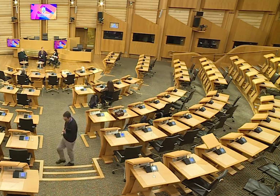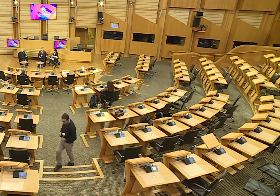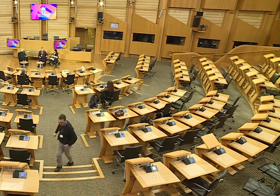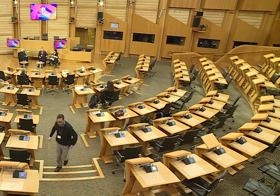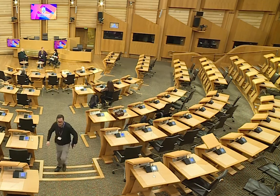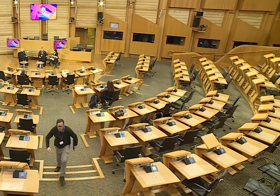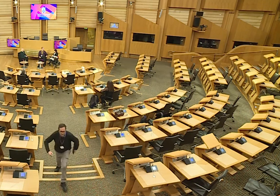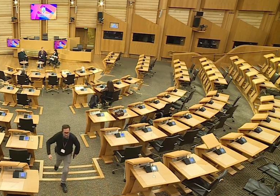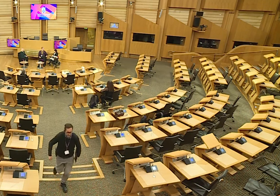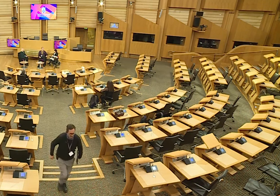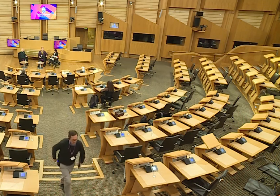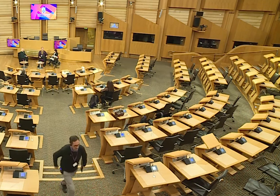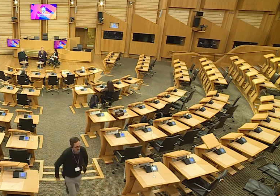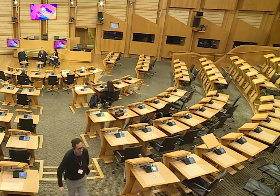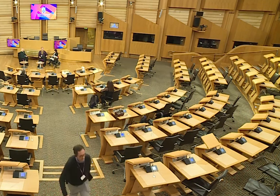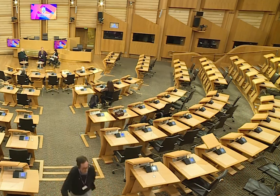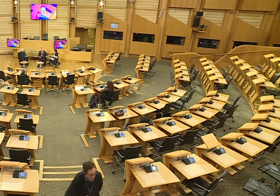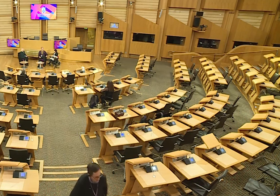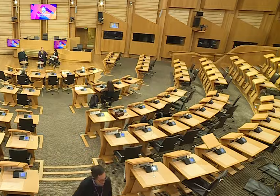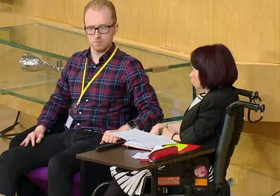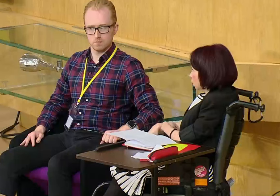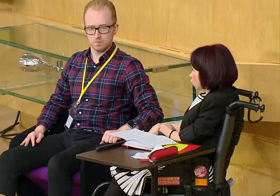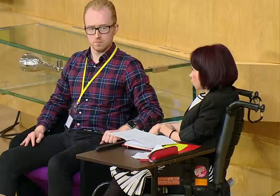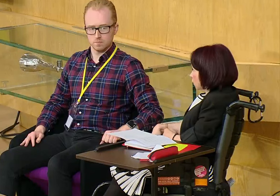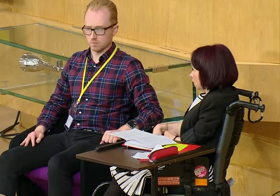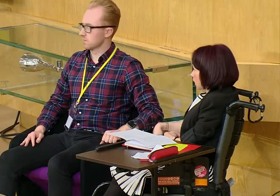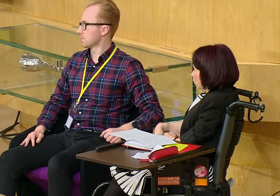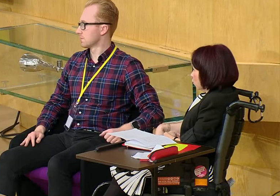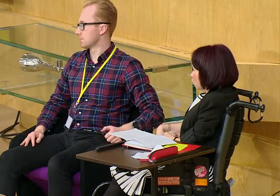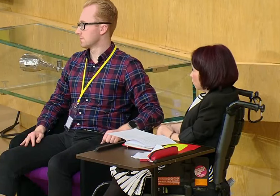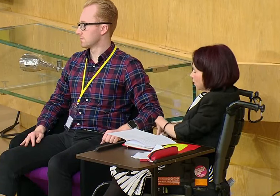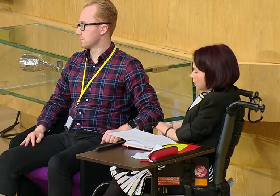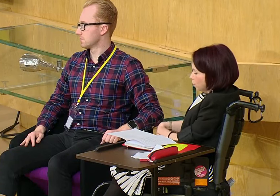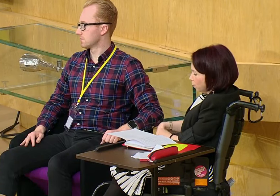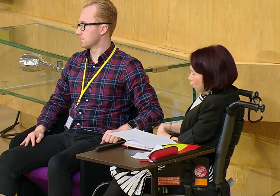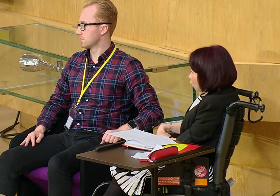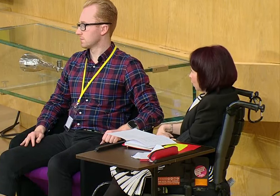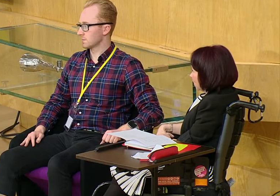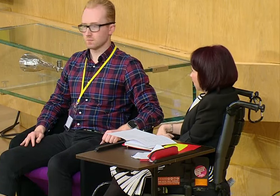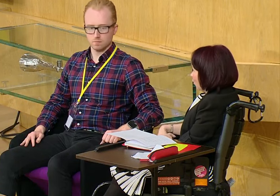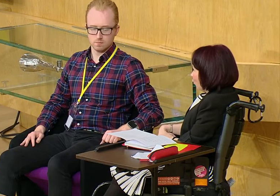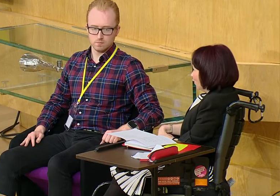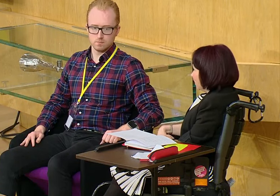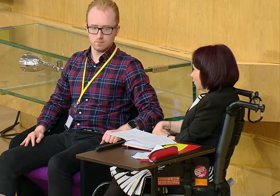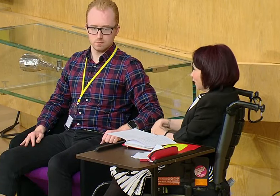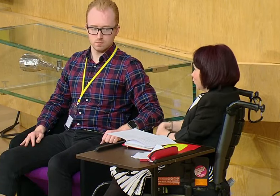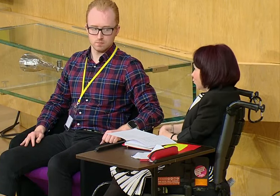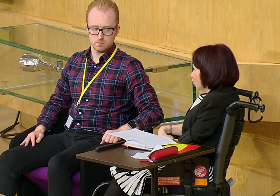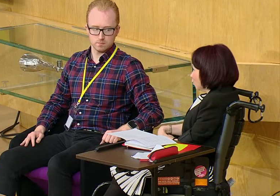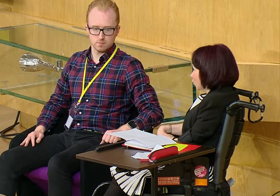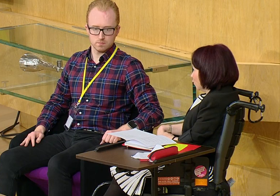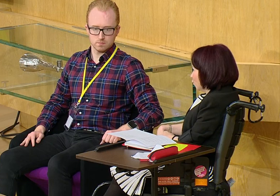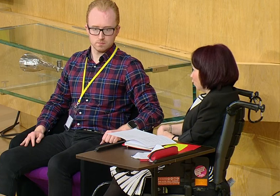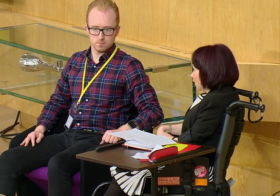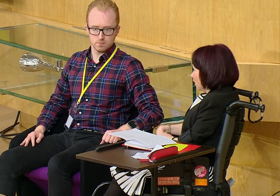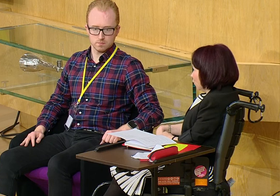Good afternoon and welcome to this post-summit discussion exclusively for those of the people who are joining us online. Thank you so much